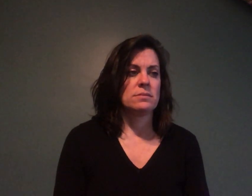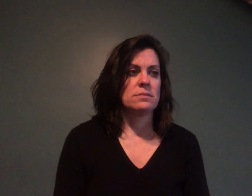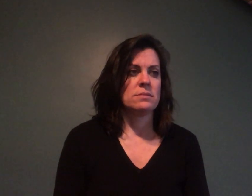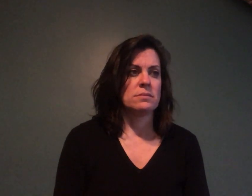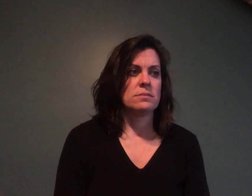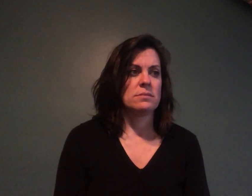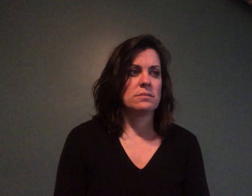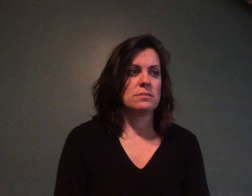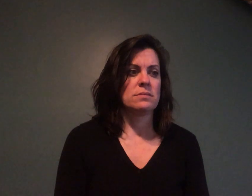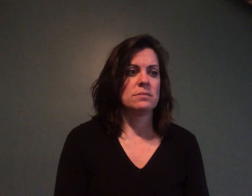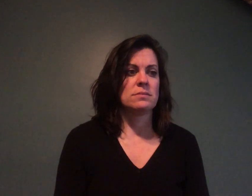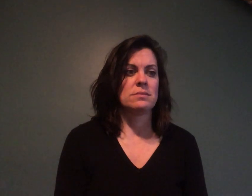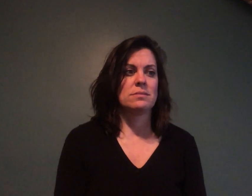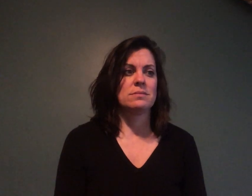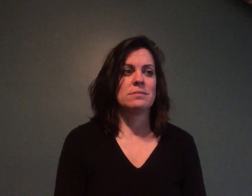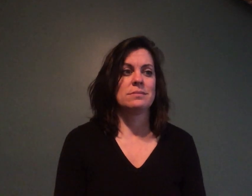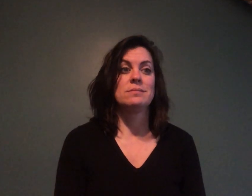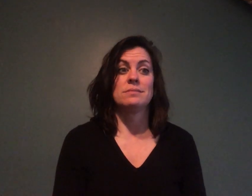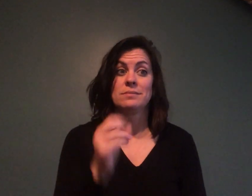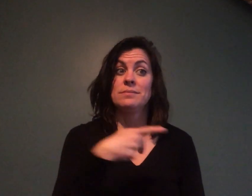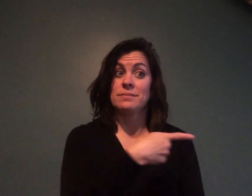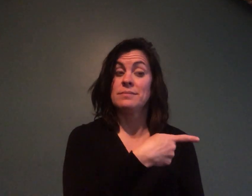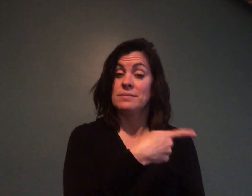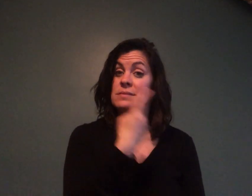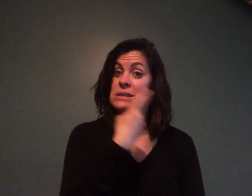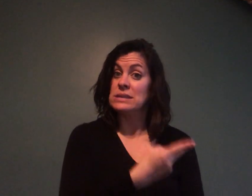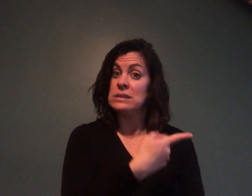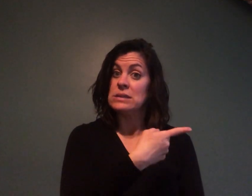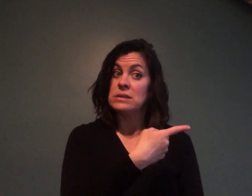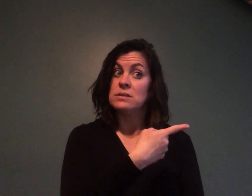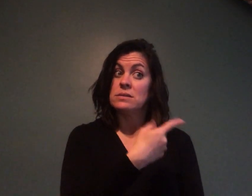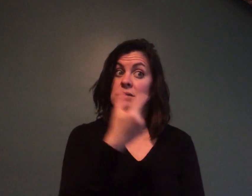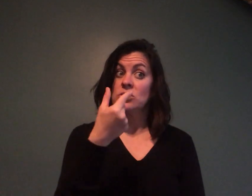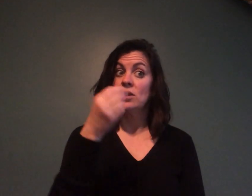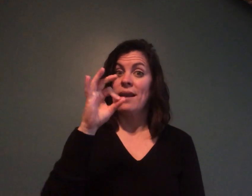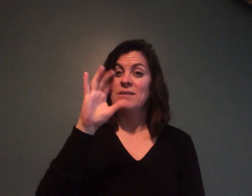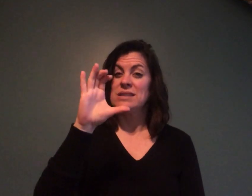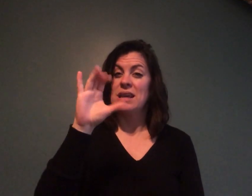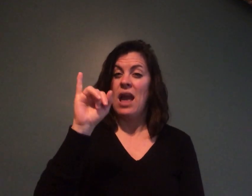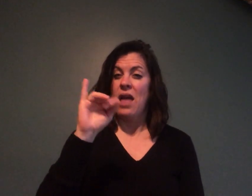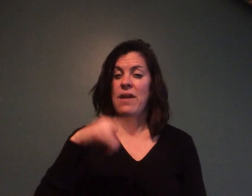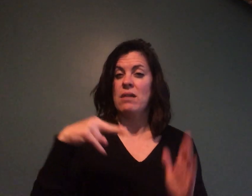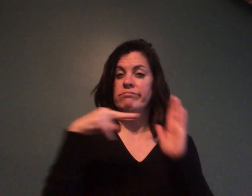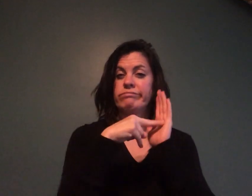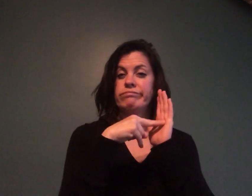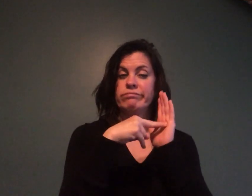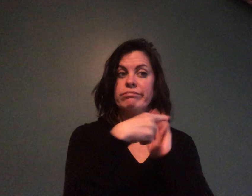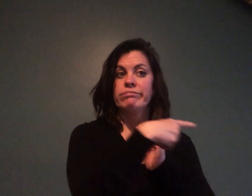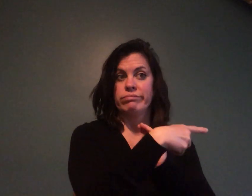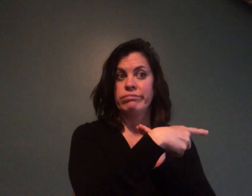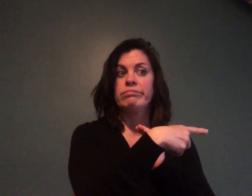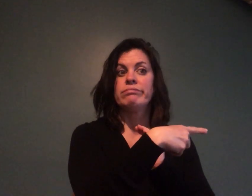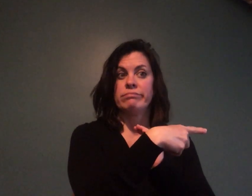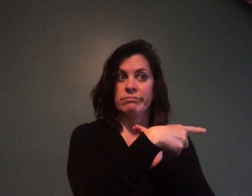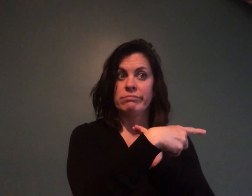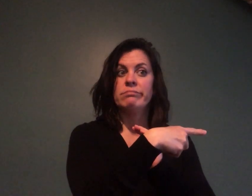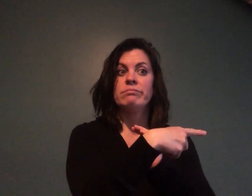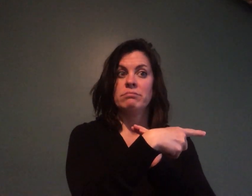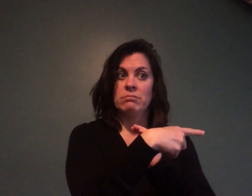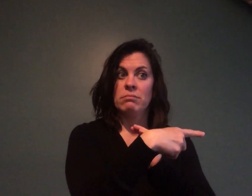Okay, remember these guys? Got the little push buttons? Yeah. Probably got them in your kitchen, you got them in your bathroom, you got them in your swimming pool,